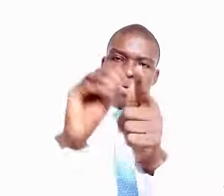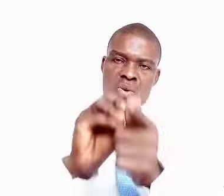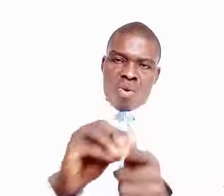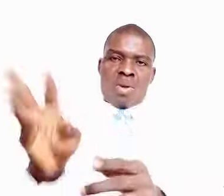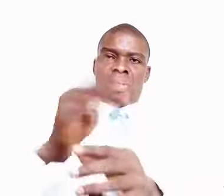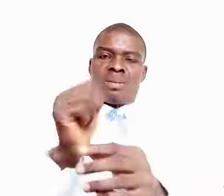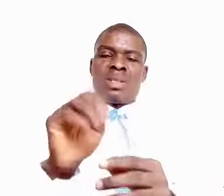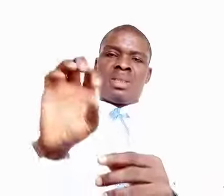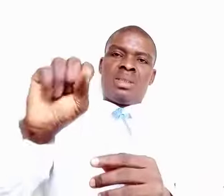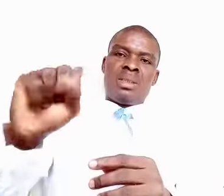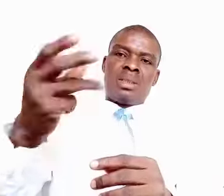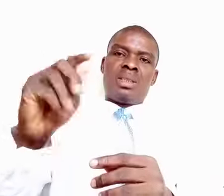for example, the tongue twister.